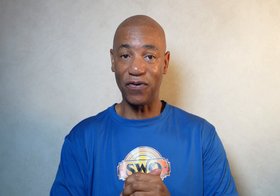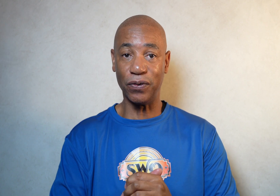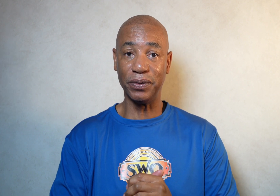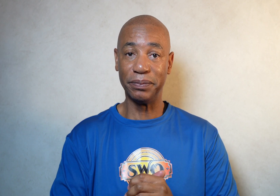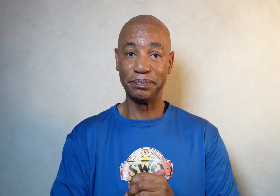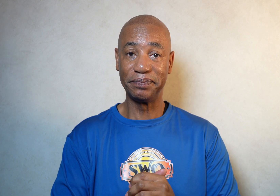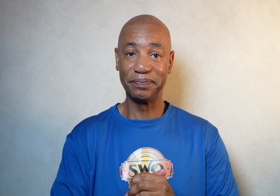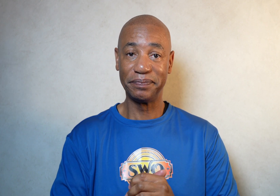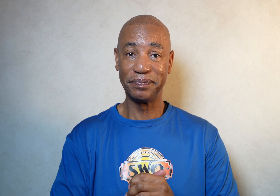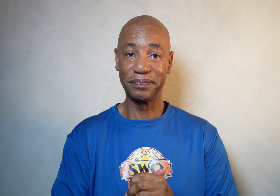phone.